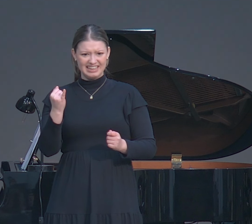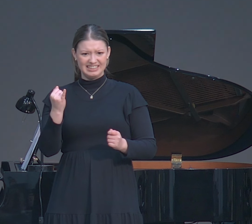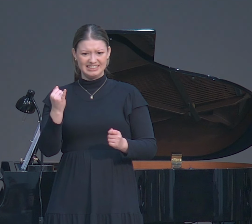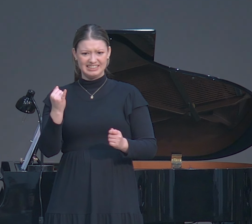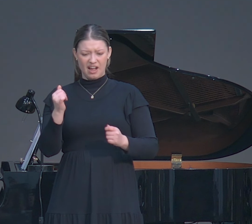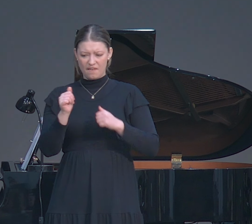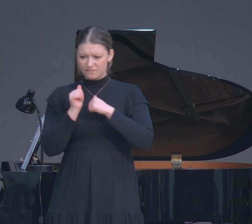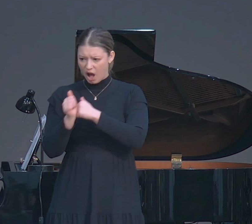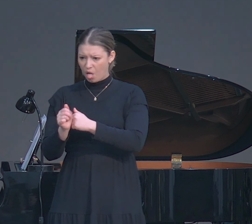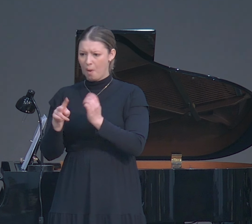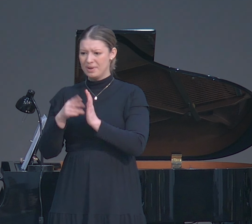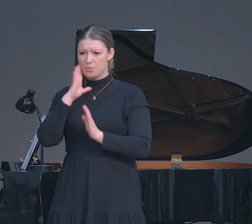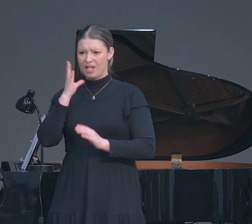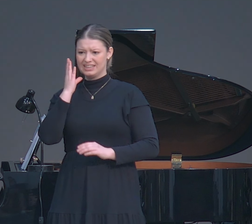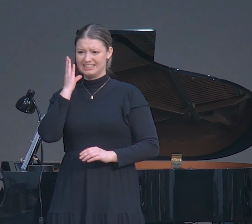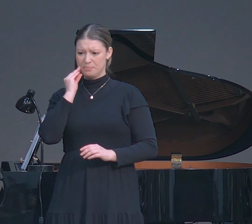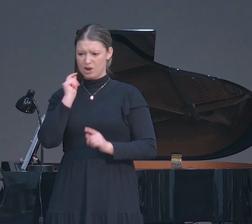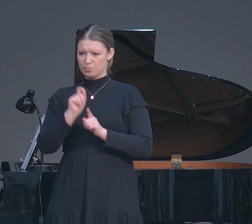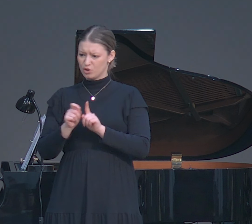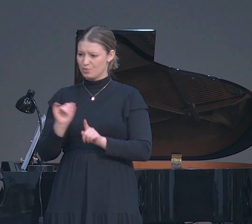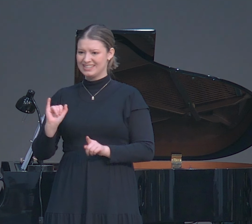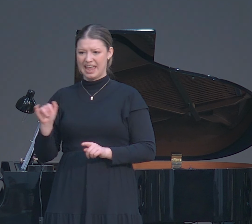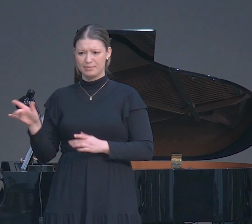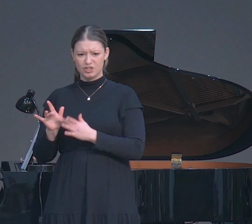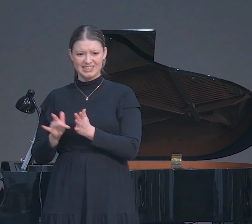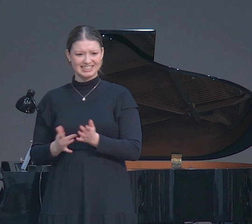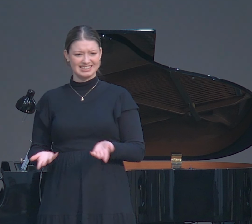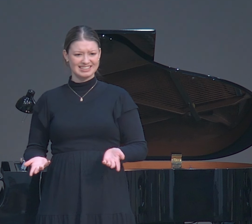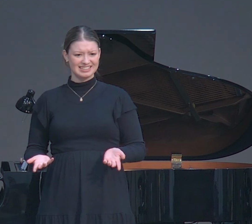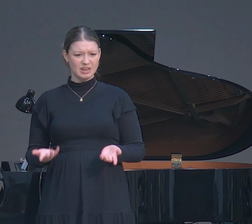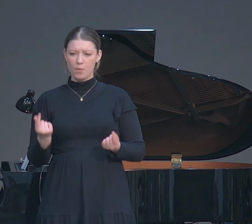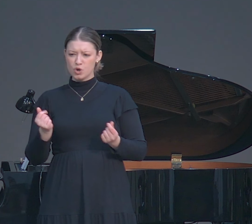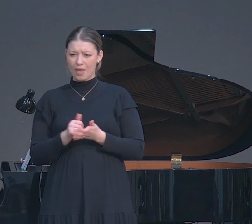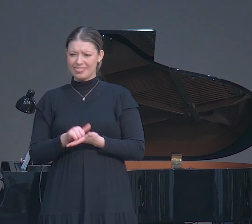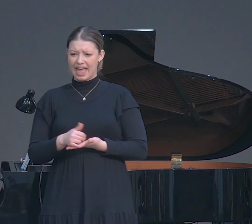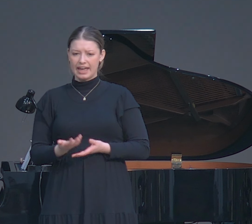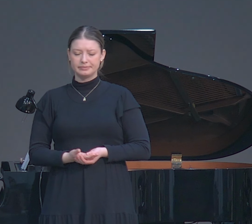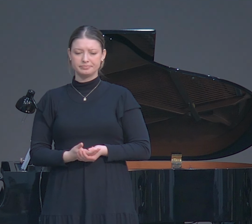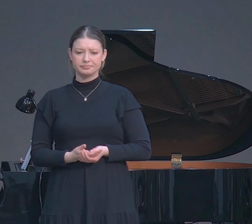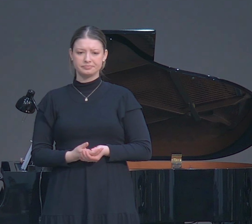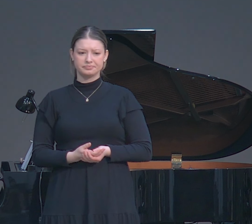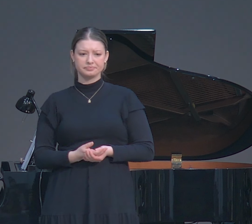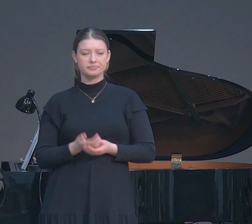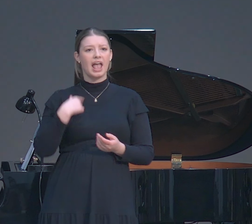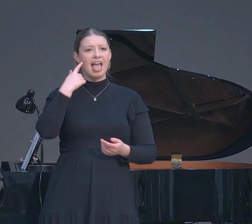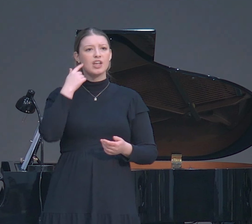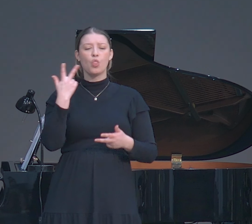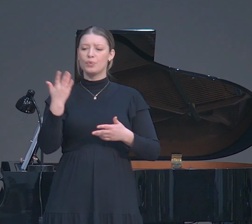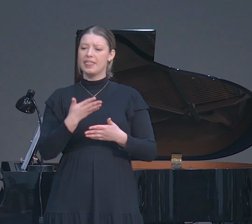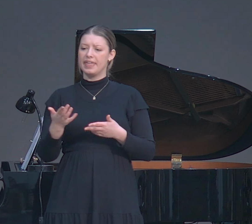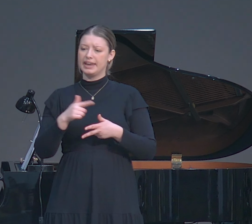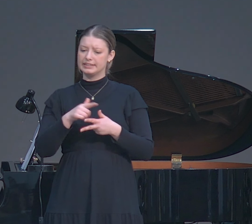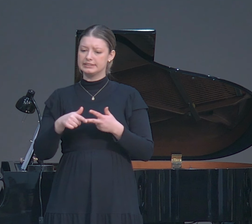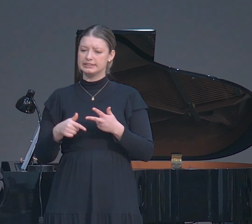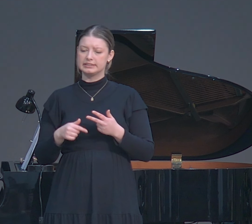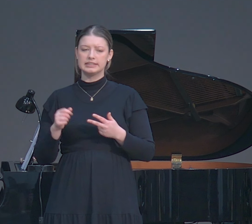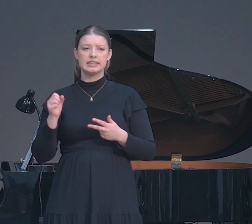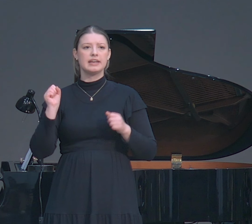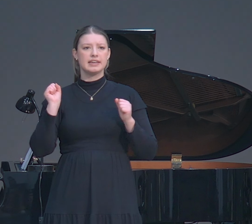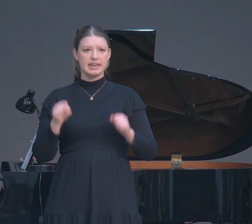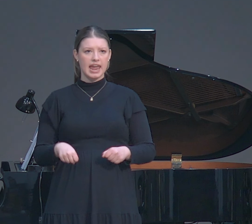just take a step back. I want us to just take a step back. And I think there's three things